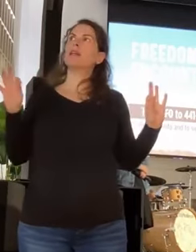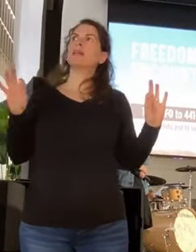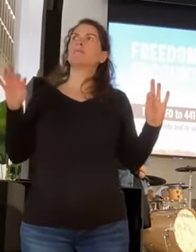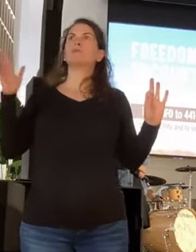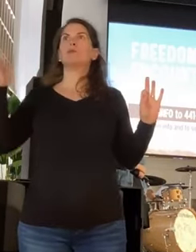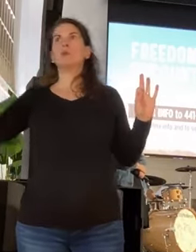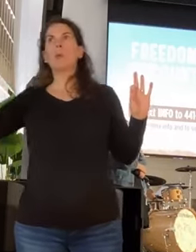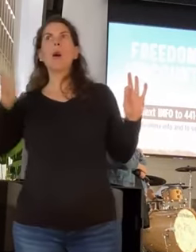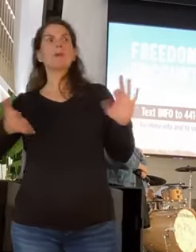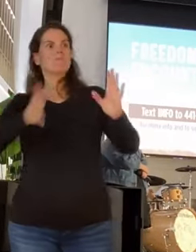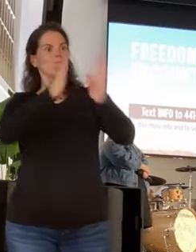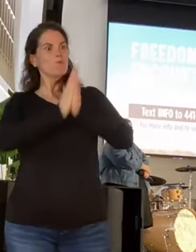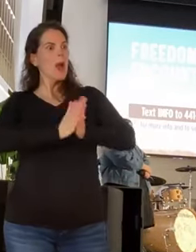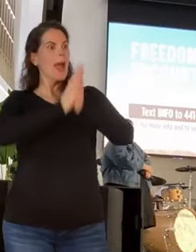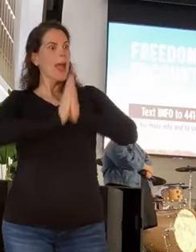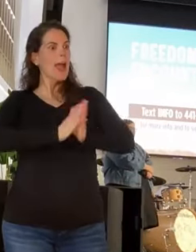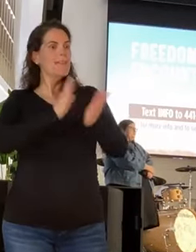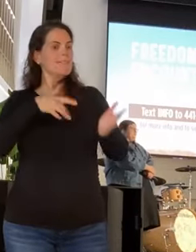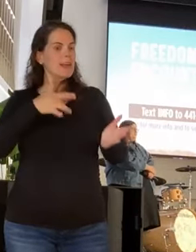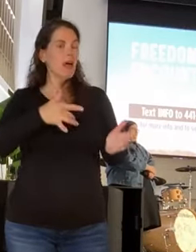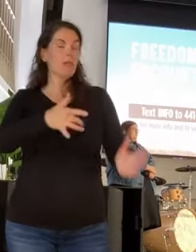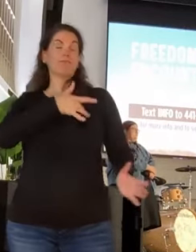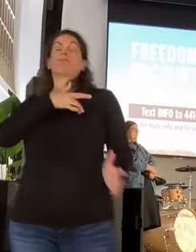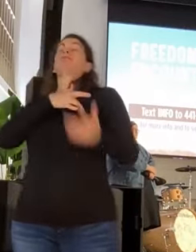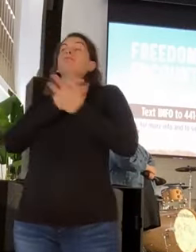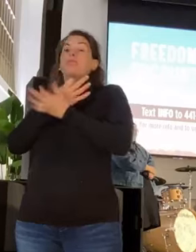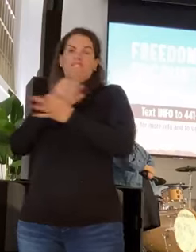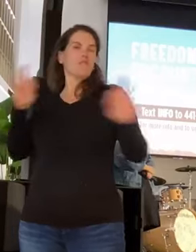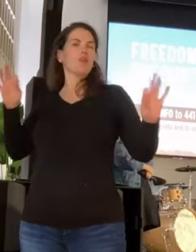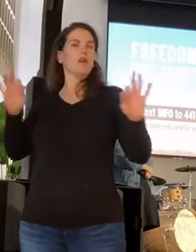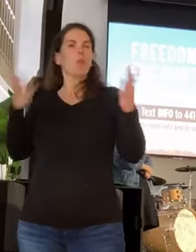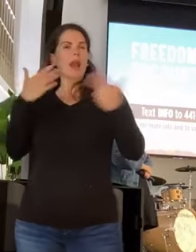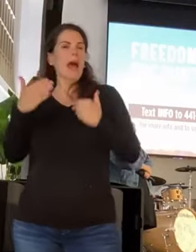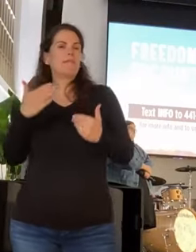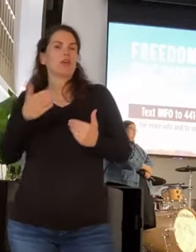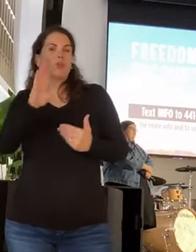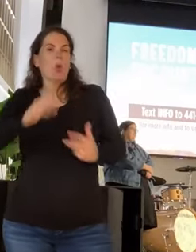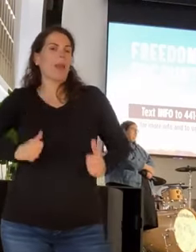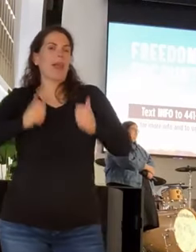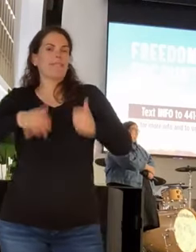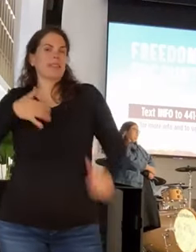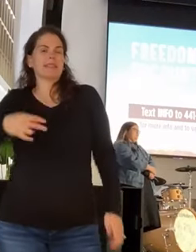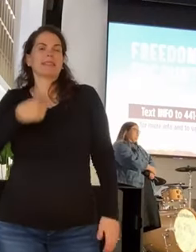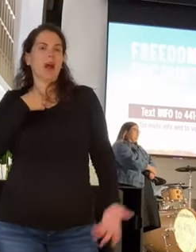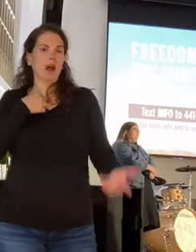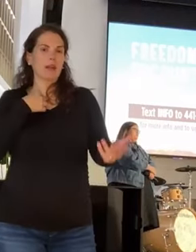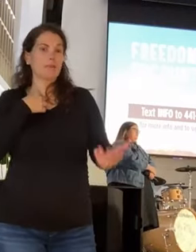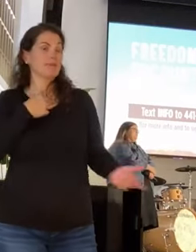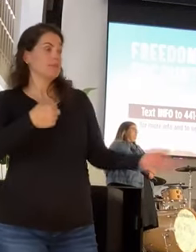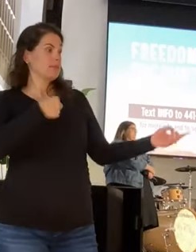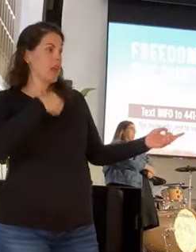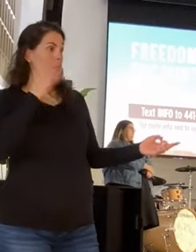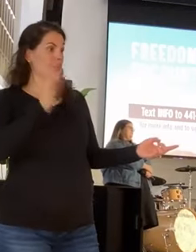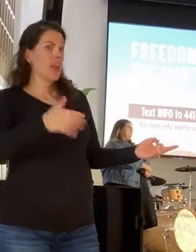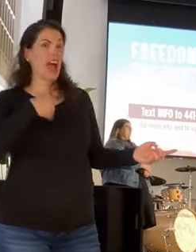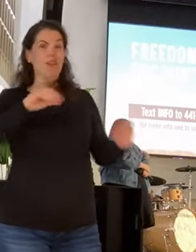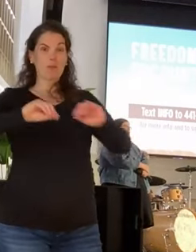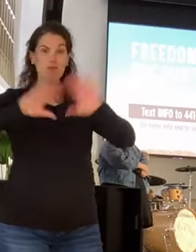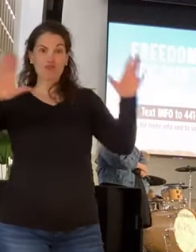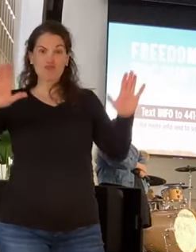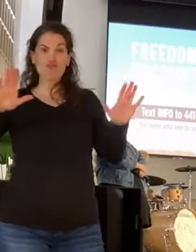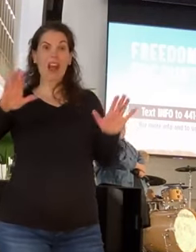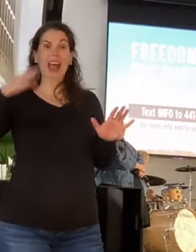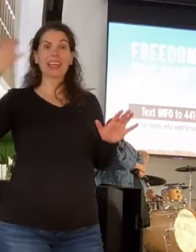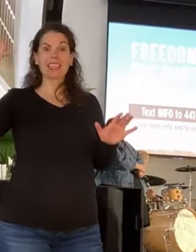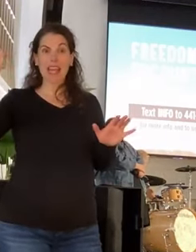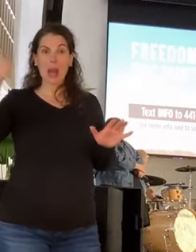after it on Saturday morning. So we'd love for you to come and be a part of that. That's right. Pastor Kate and I will both be there. I'm going to wear a bright yellow and bright